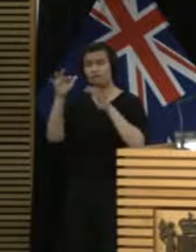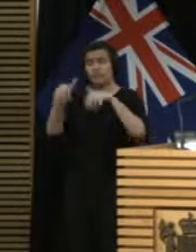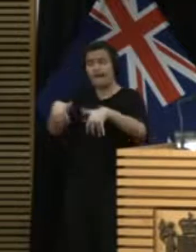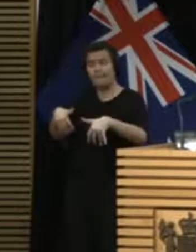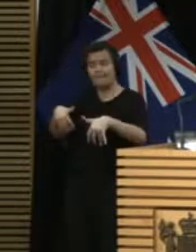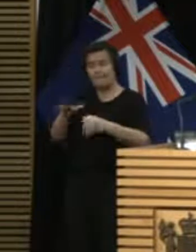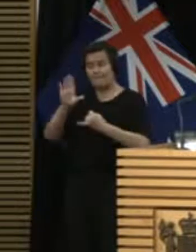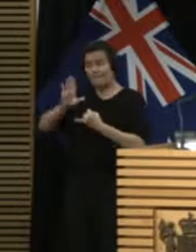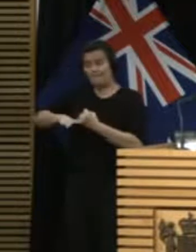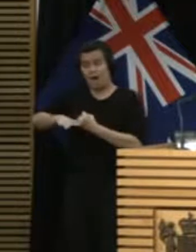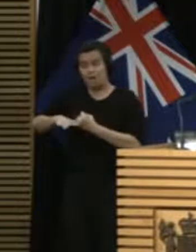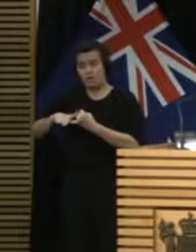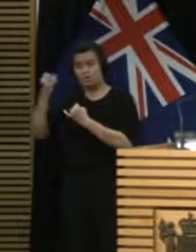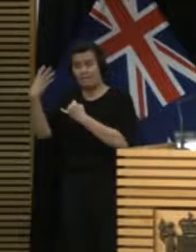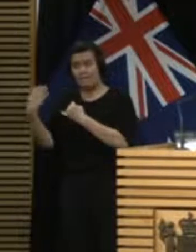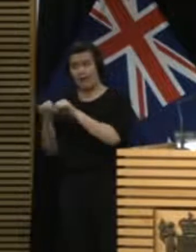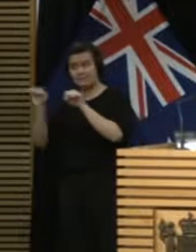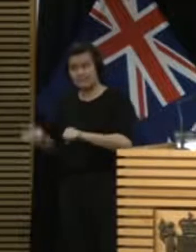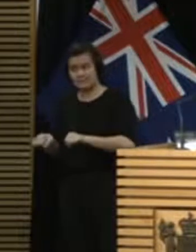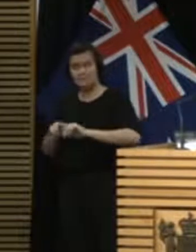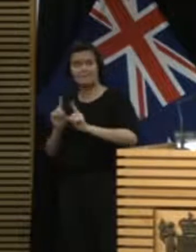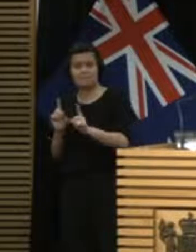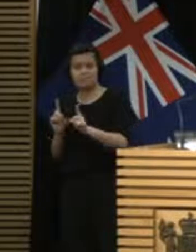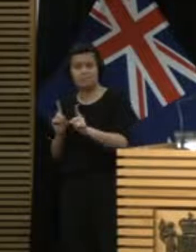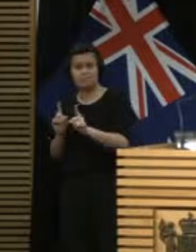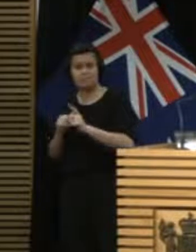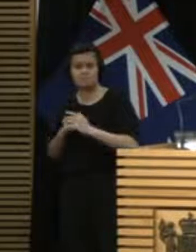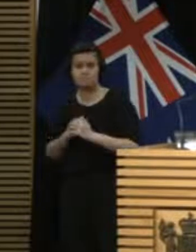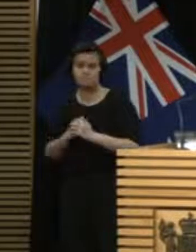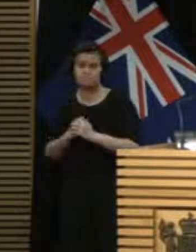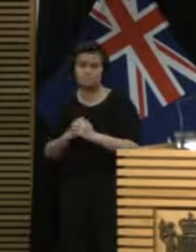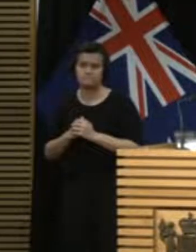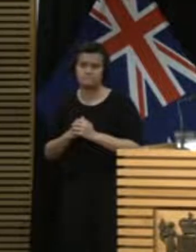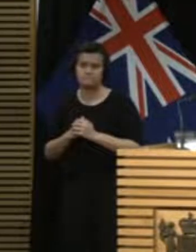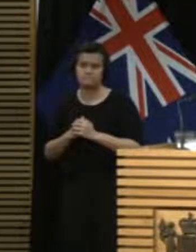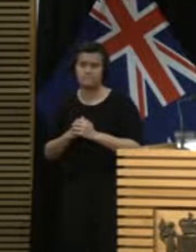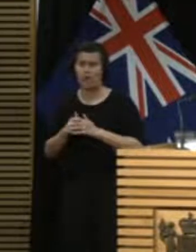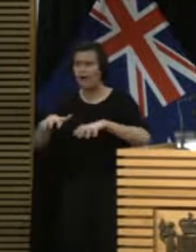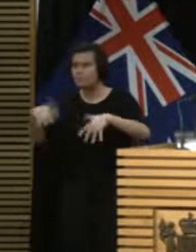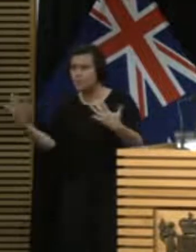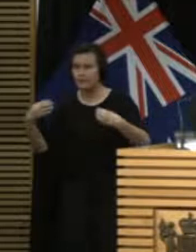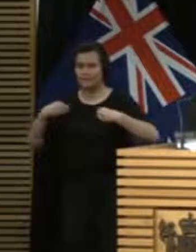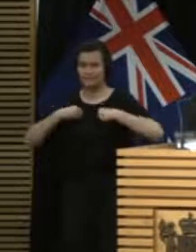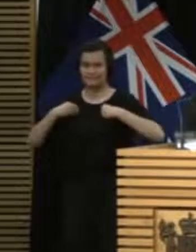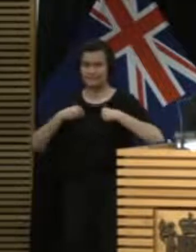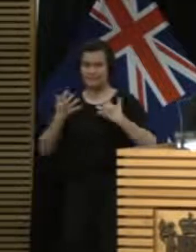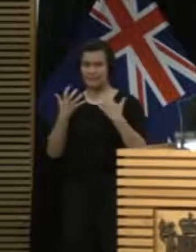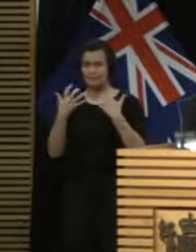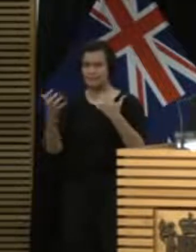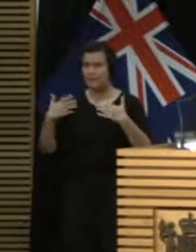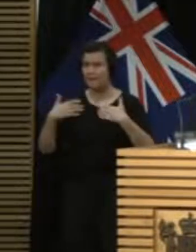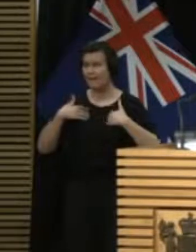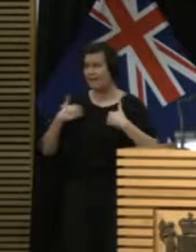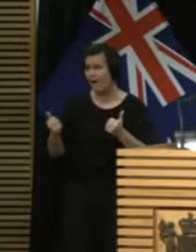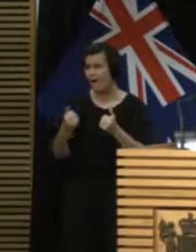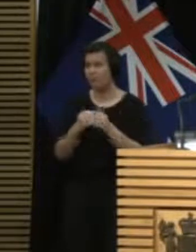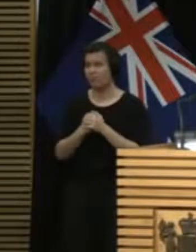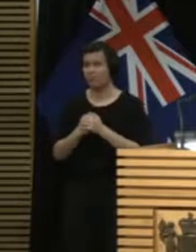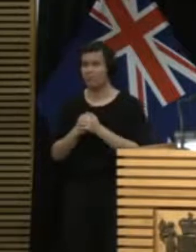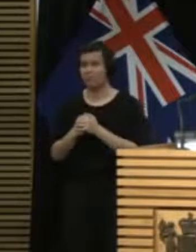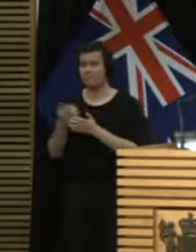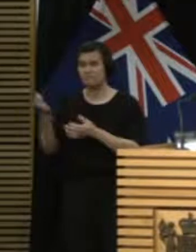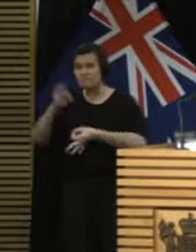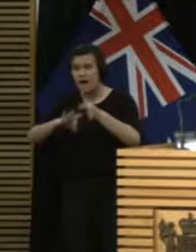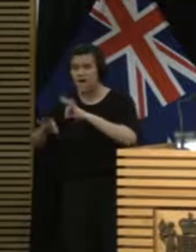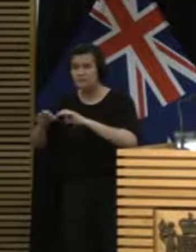necessarily there to broad consensus across the land from business, public health, epidemiologists to